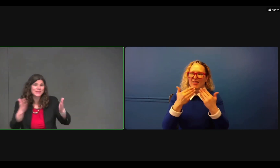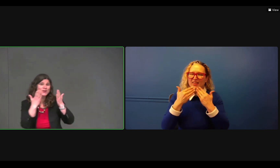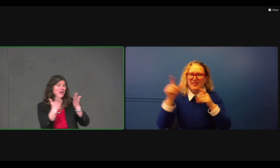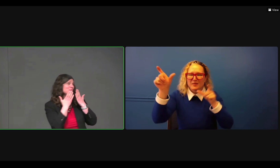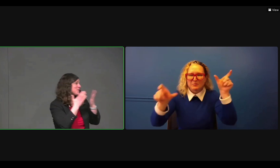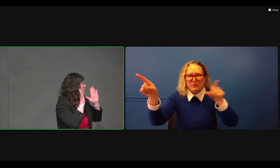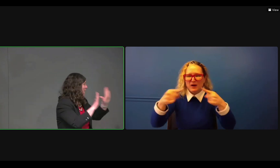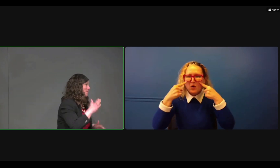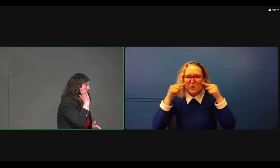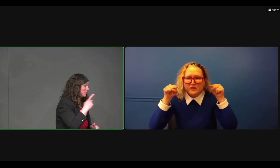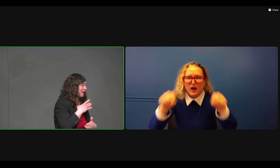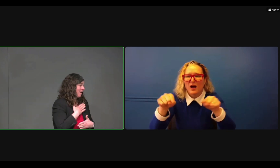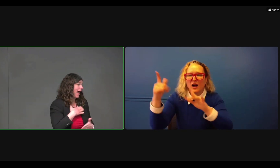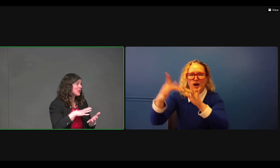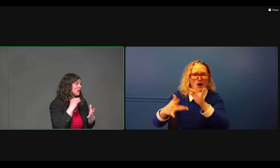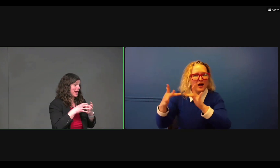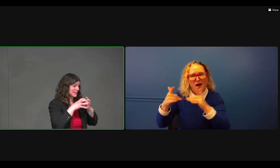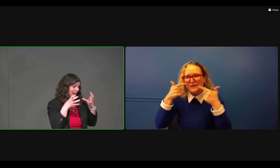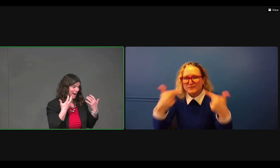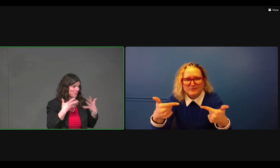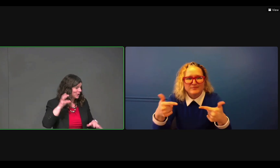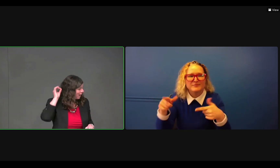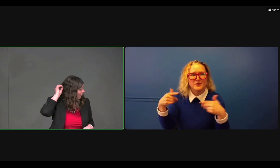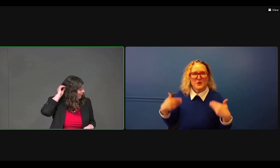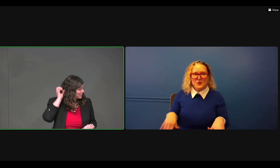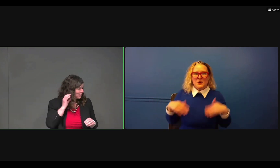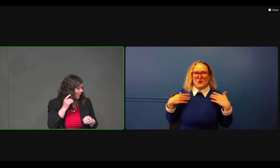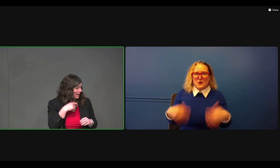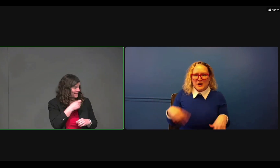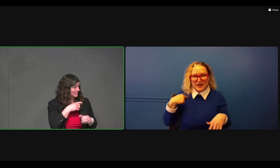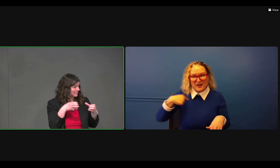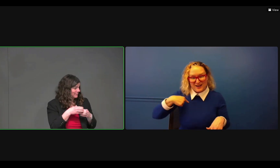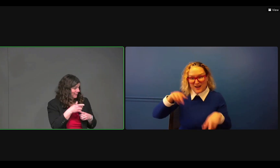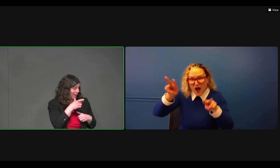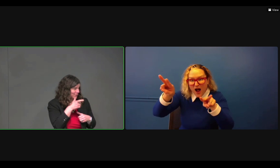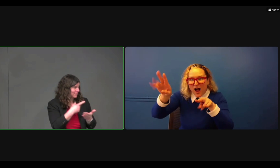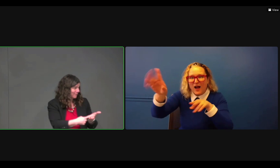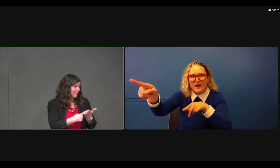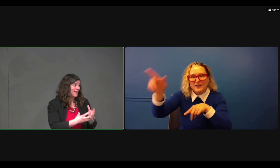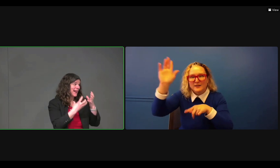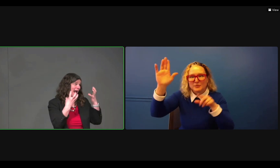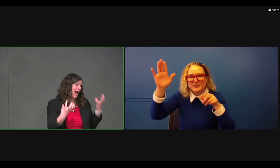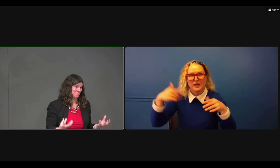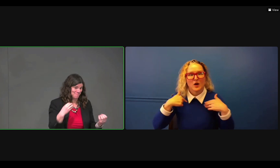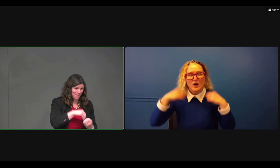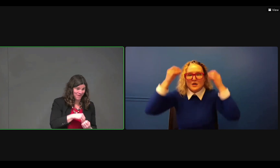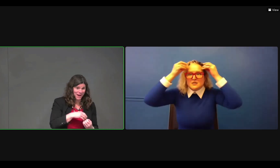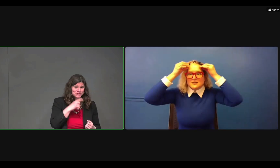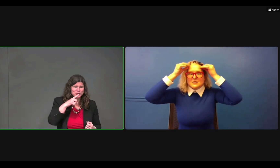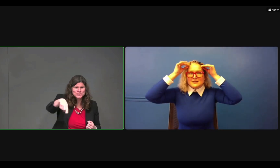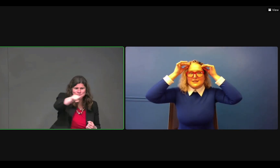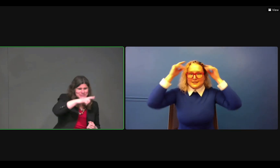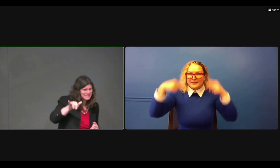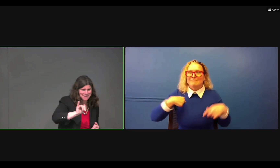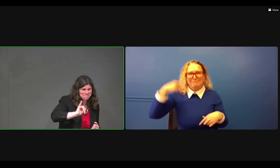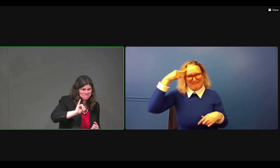All right, I will close by saying thank you everyone for joining us. Thank you, Dr. Barth, for your comments that have really inspired some thinking